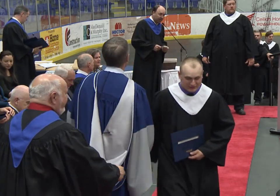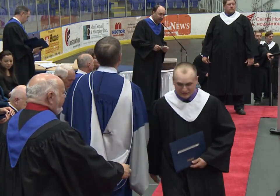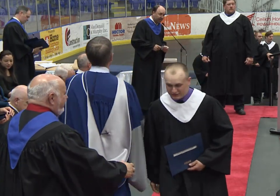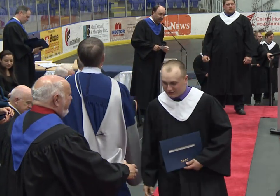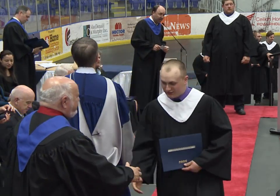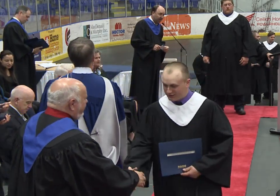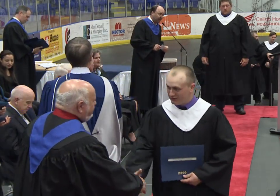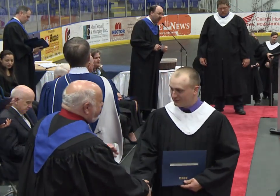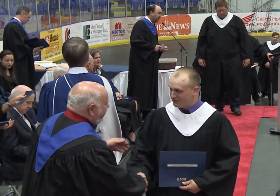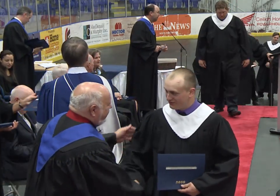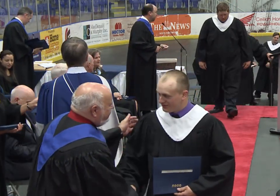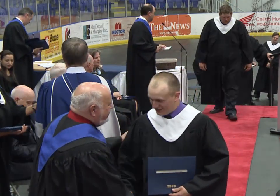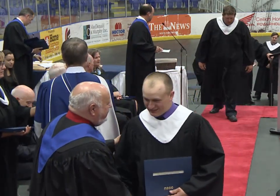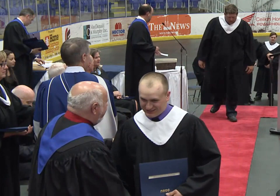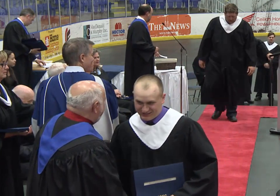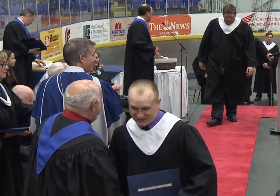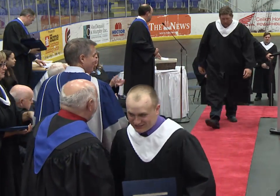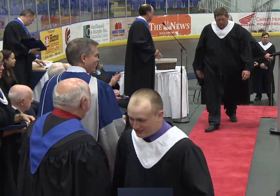With honors, Devin Garvey.